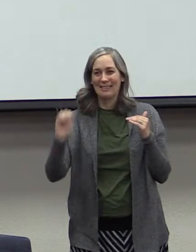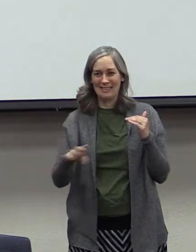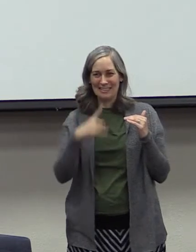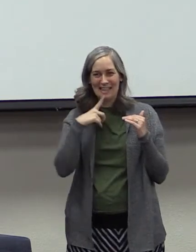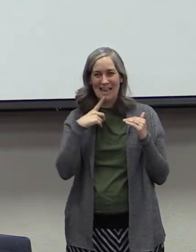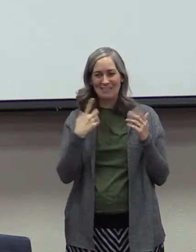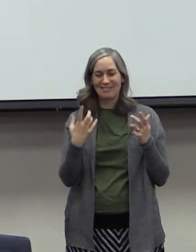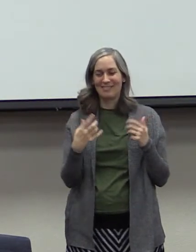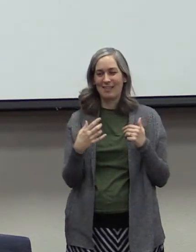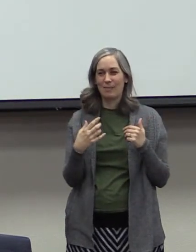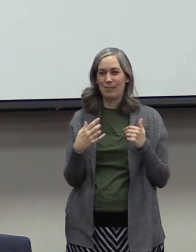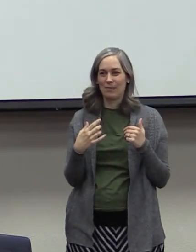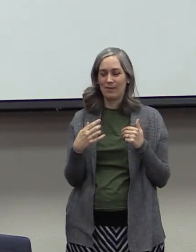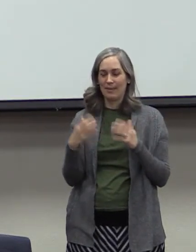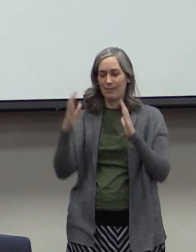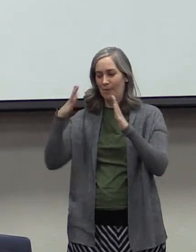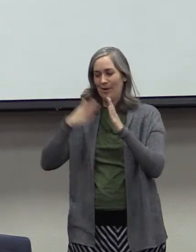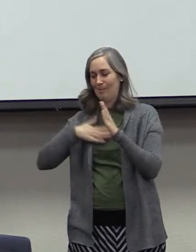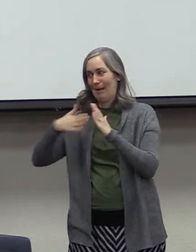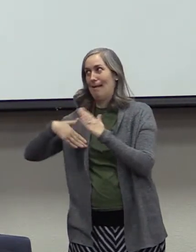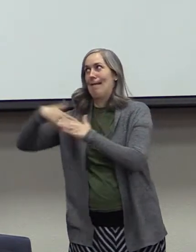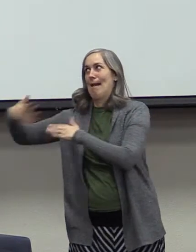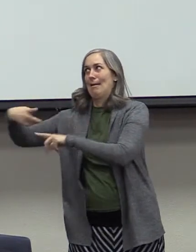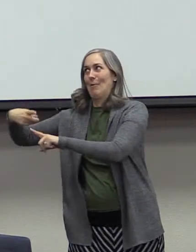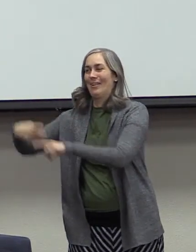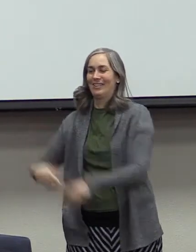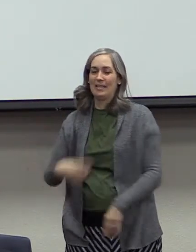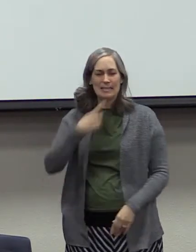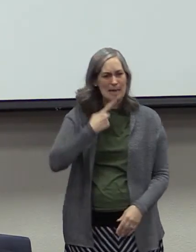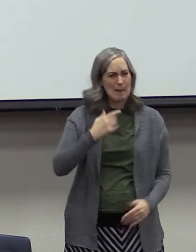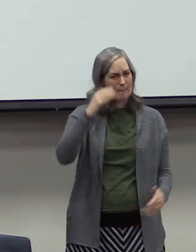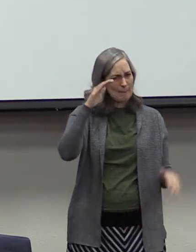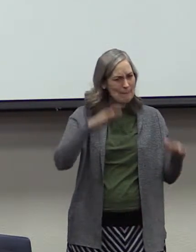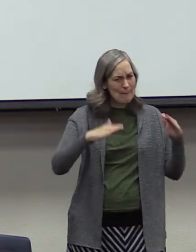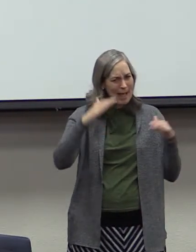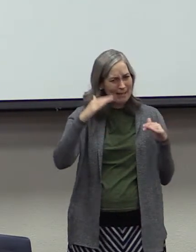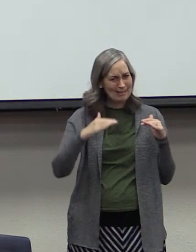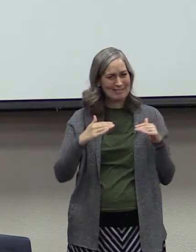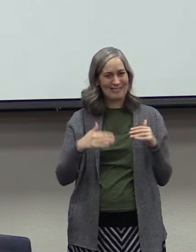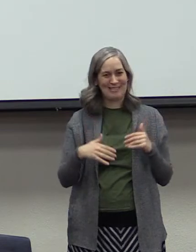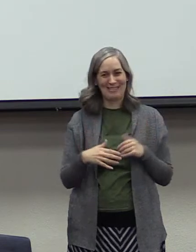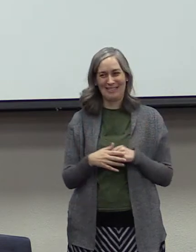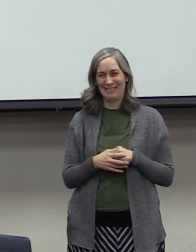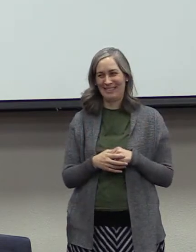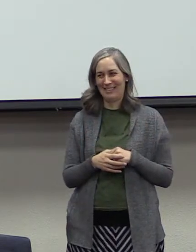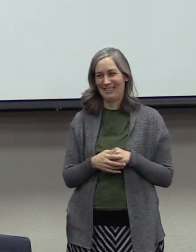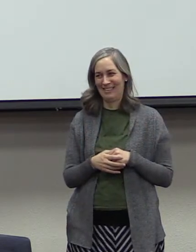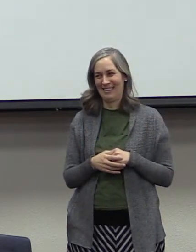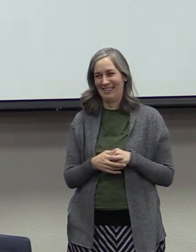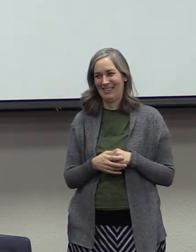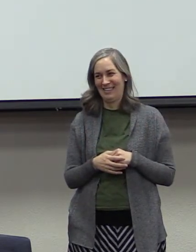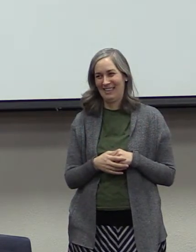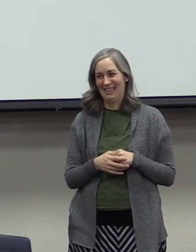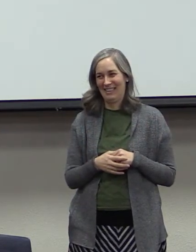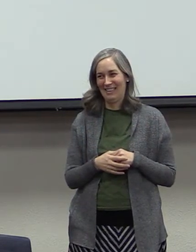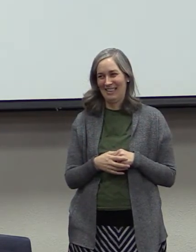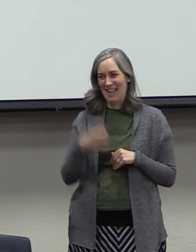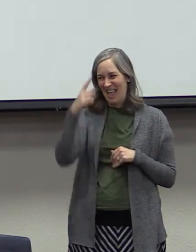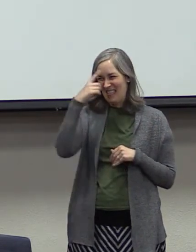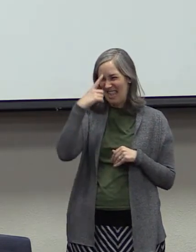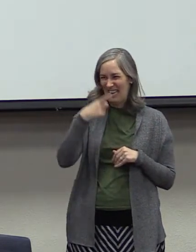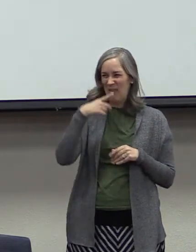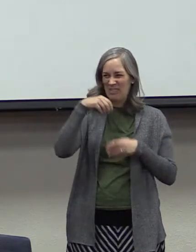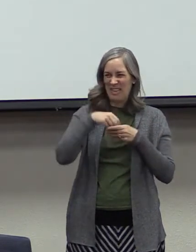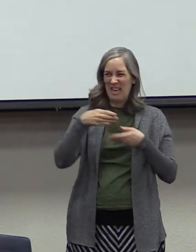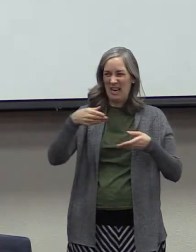Because focus is one of my next points, but he said balance, Daniel-san, right? If I'm not mistaken, he was in a boat at the